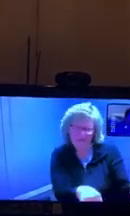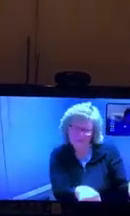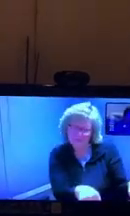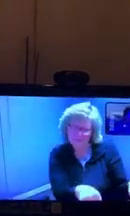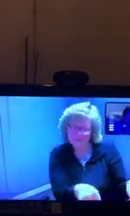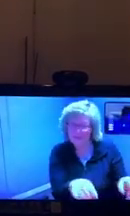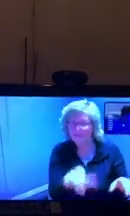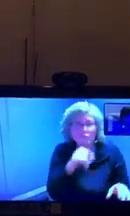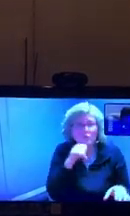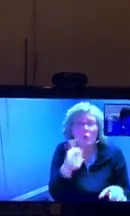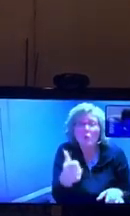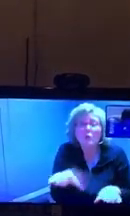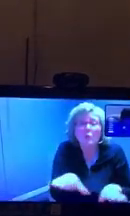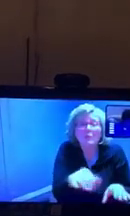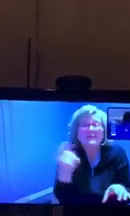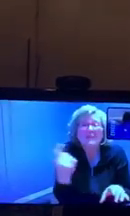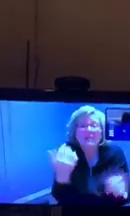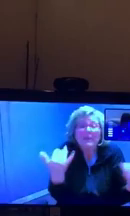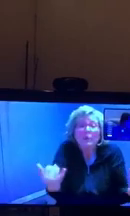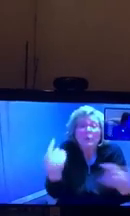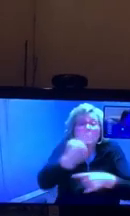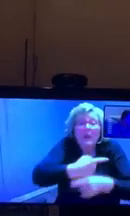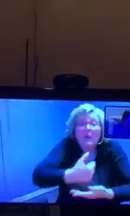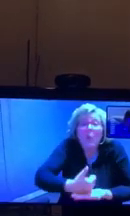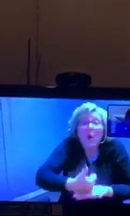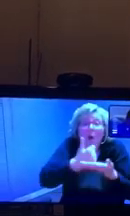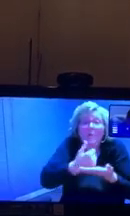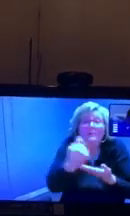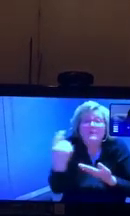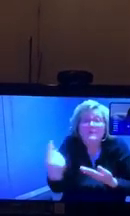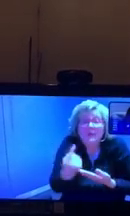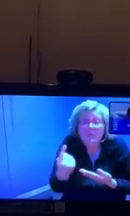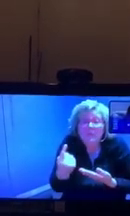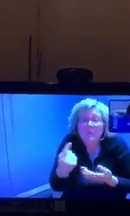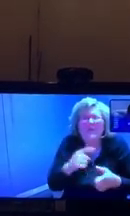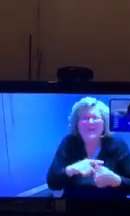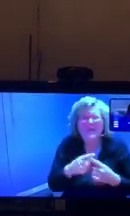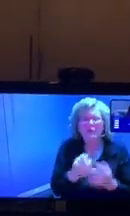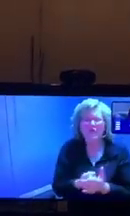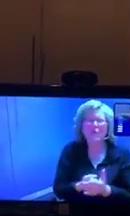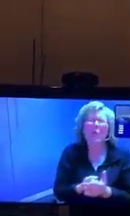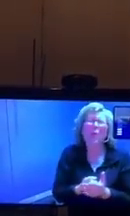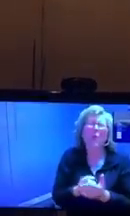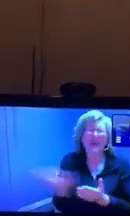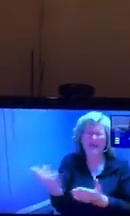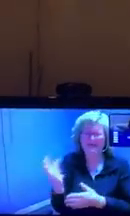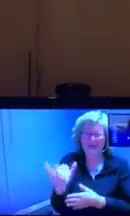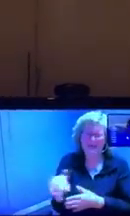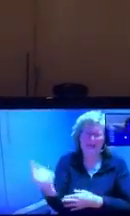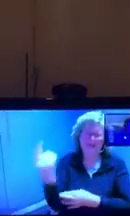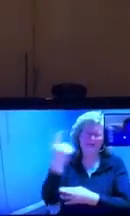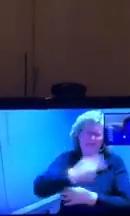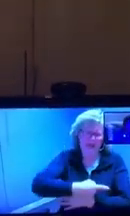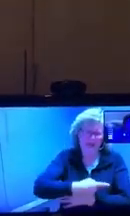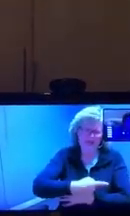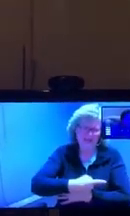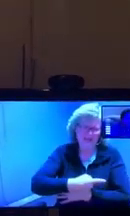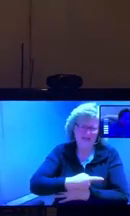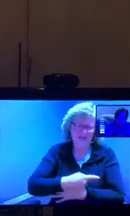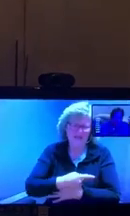do something today to help somebody, you've wasted a day. A whole day. You've wasted. You